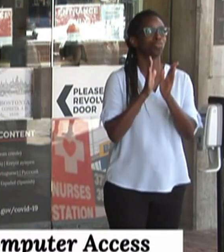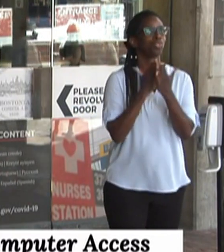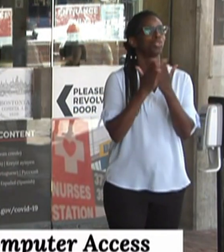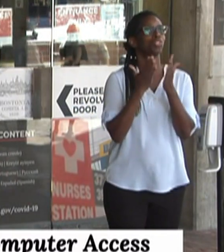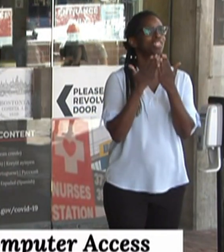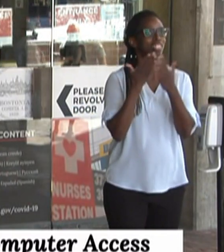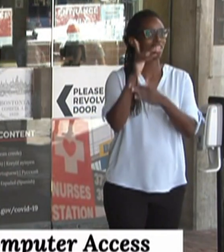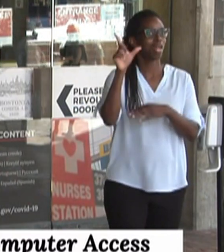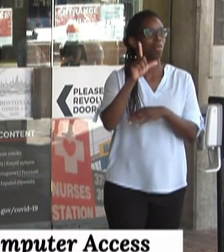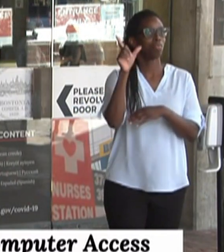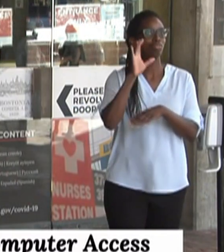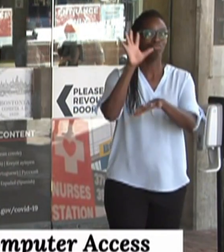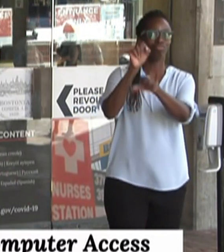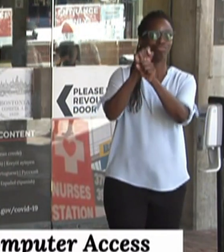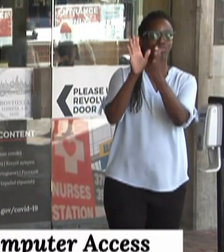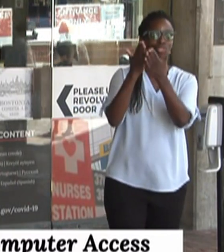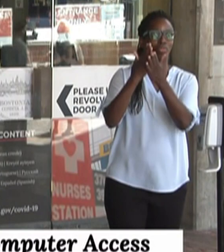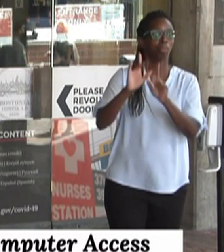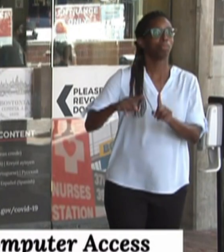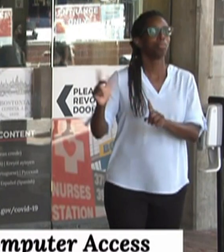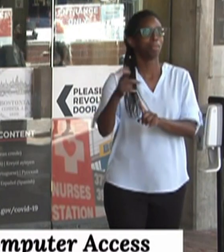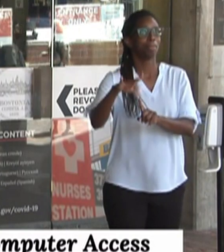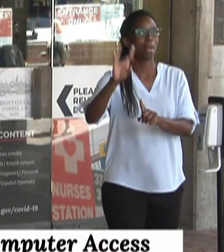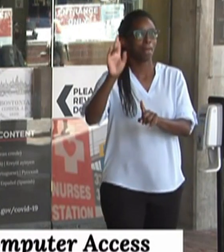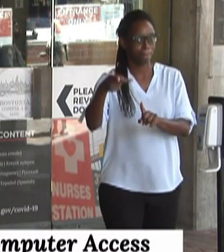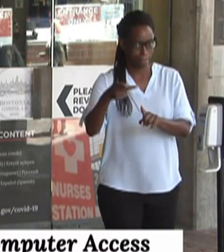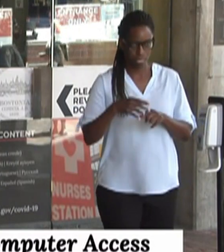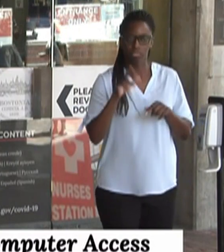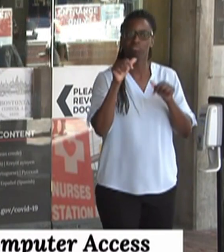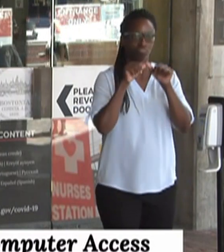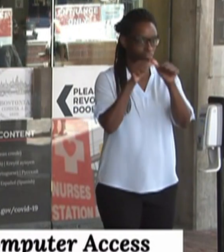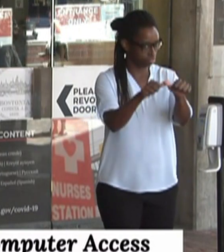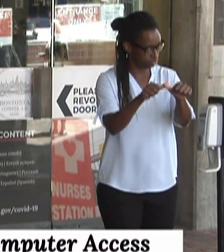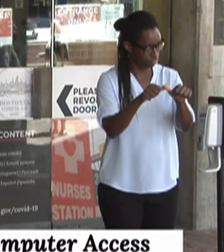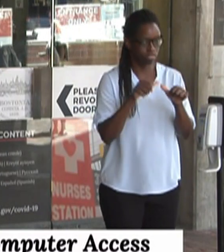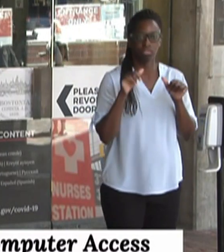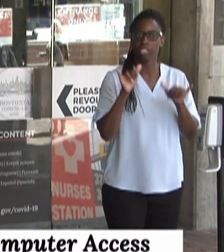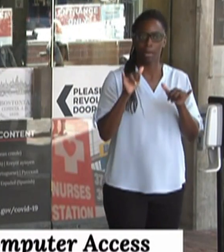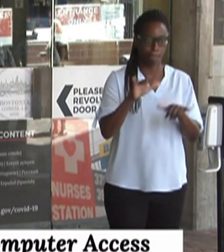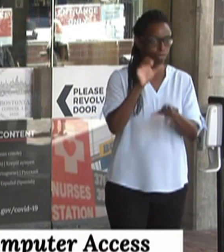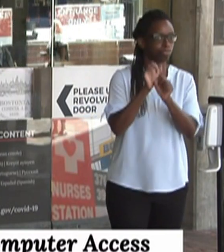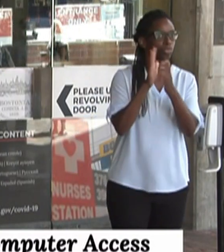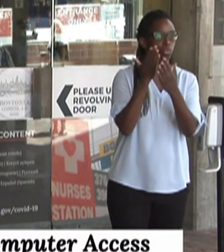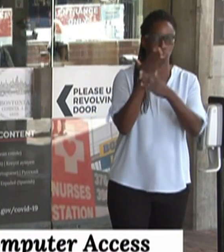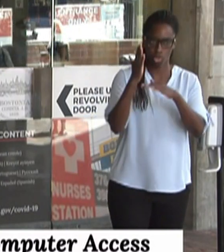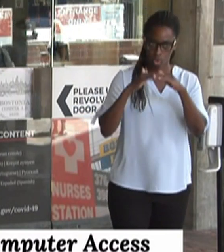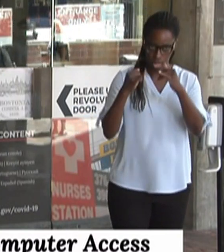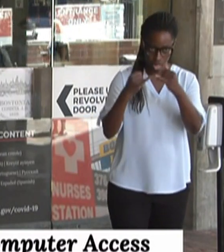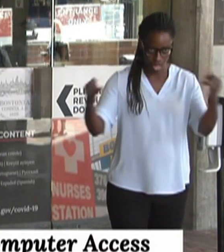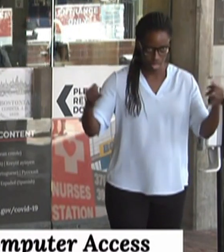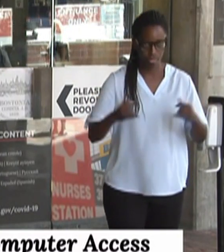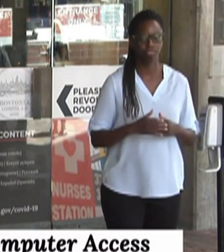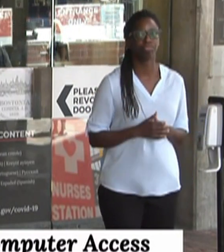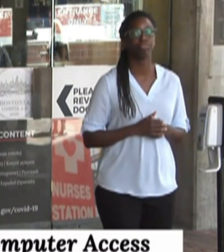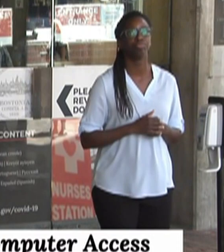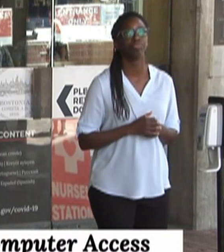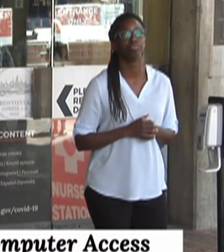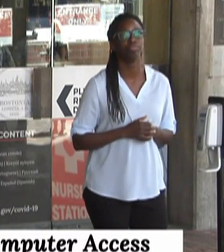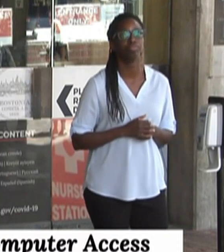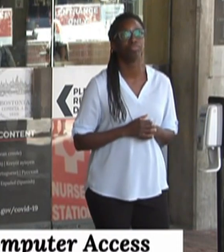branch citywide, except for those branches that are under renovation. For more information on Boston Public Libraries, you can go to